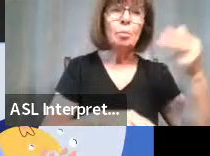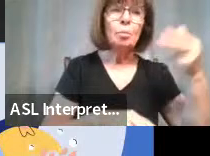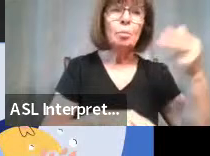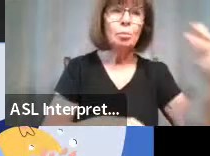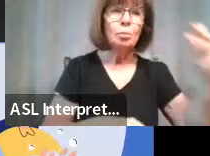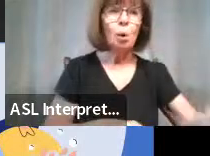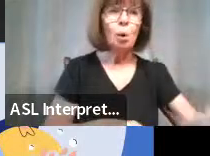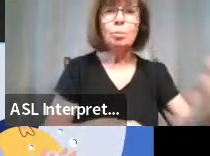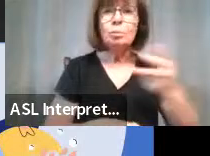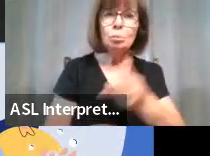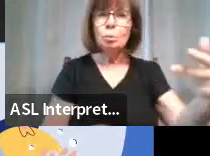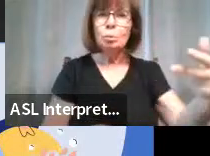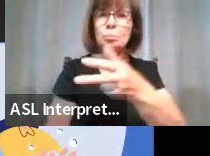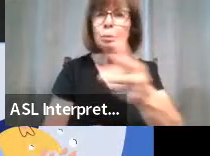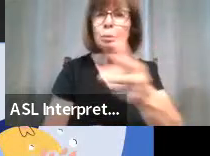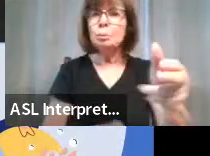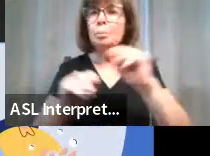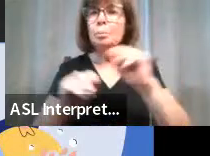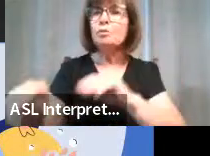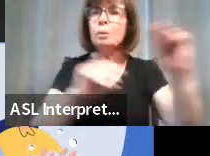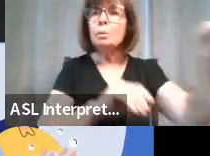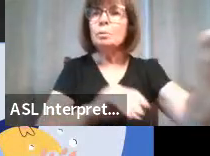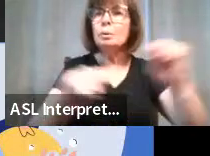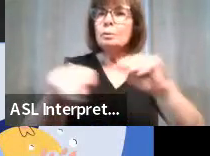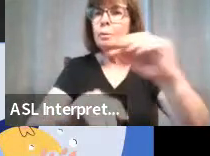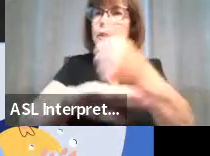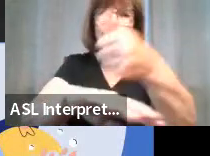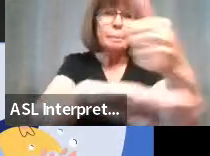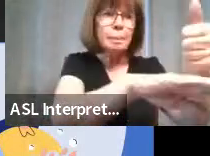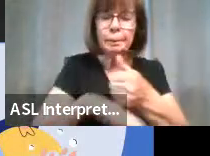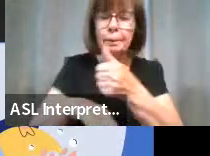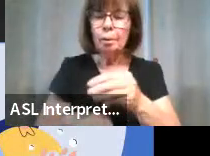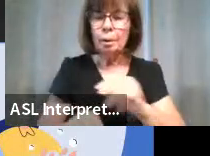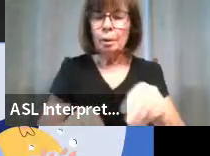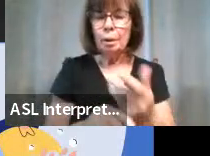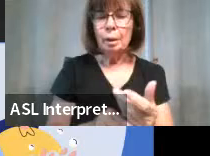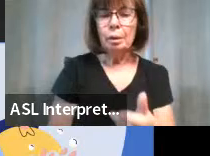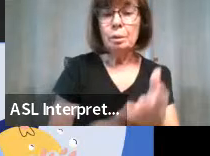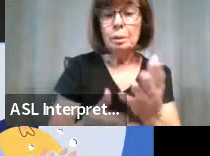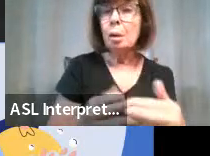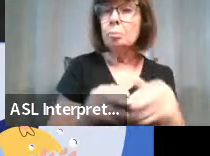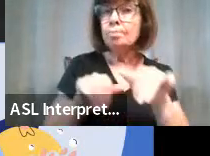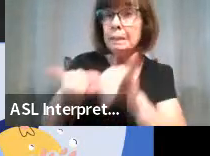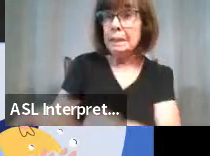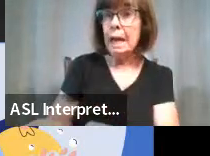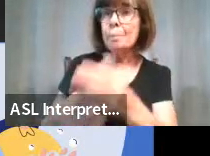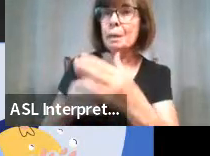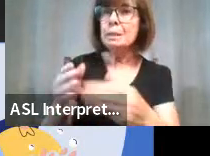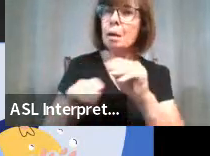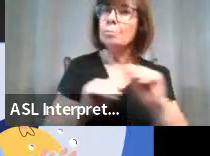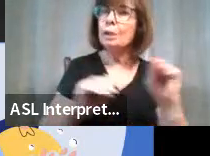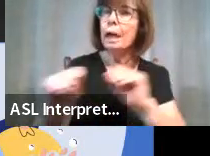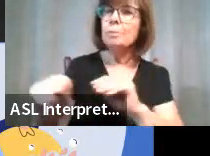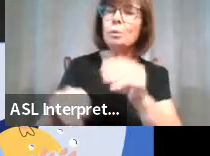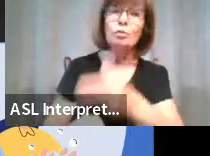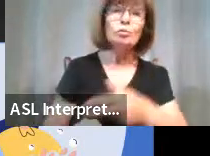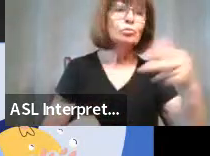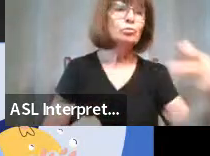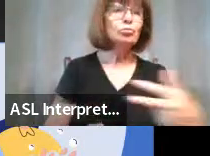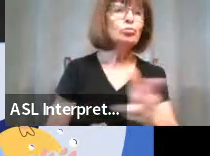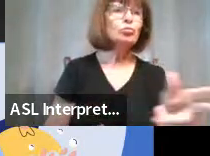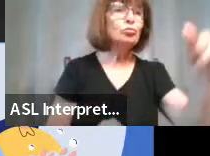because of the cost associated with the stationary pods, we want to increase a lot of mobile pop-ups so that when there is a need, we can just go